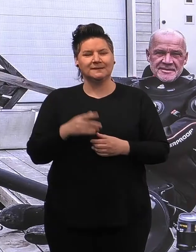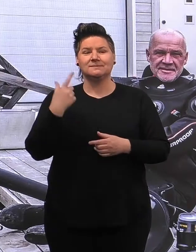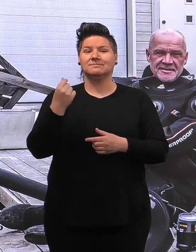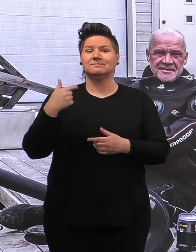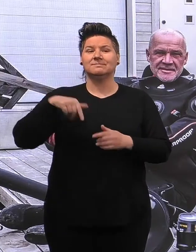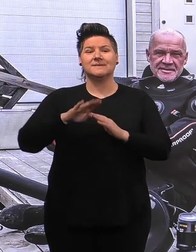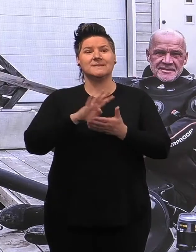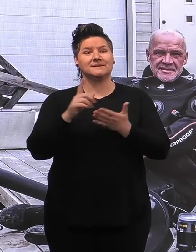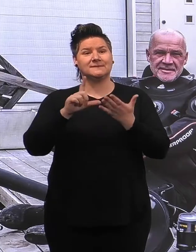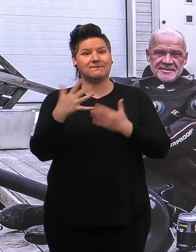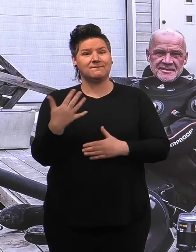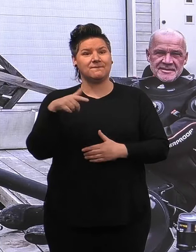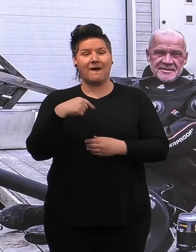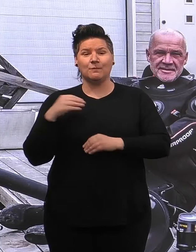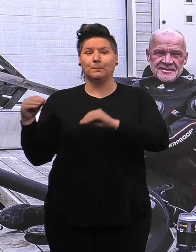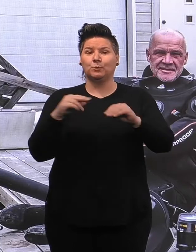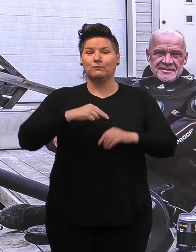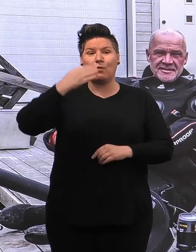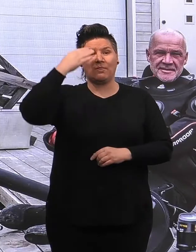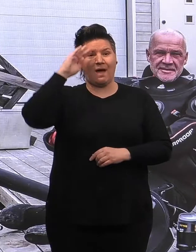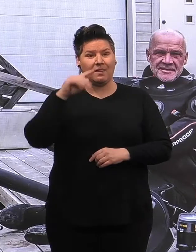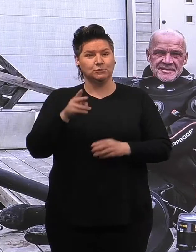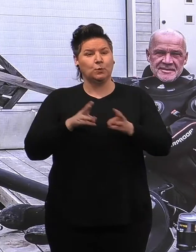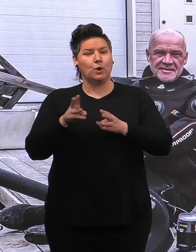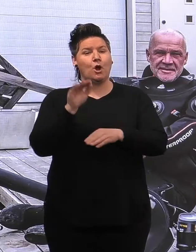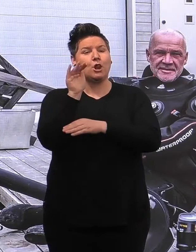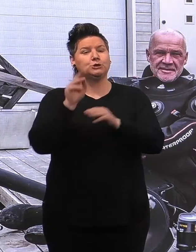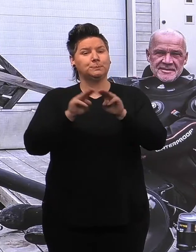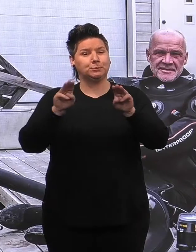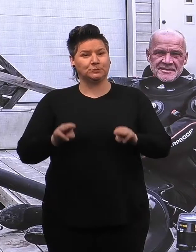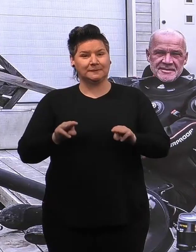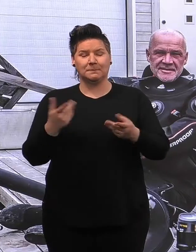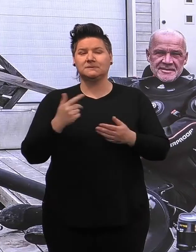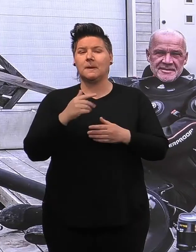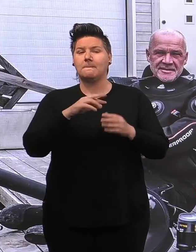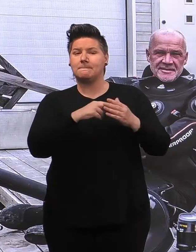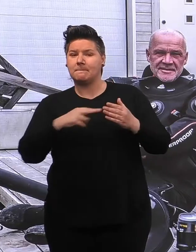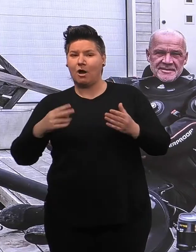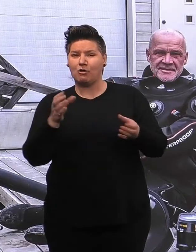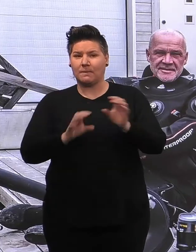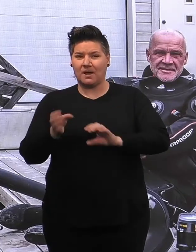1975 I moved to Northern Ireland to work for the Ulster Museum as a marine biologist.